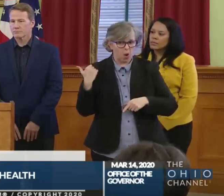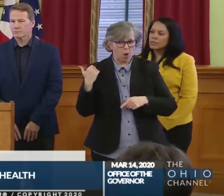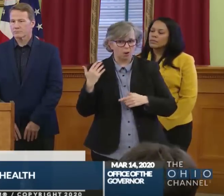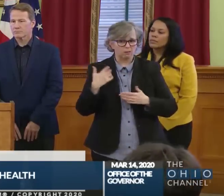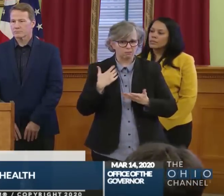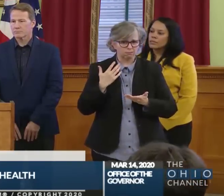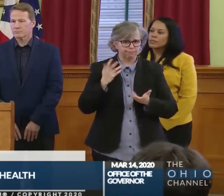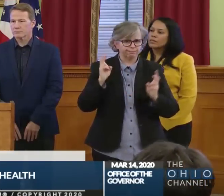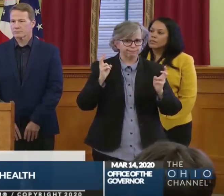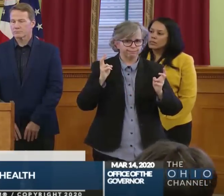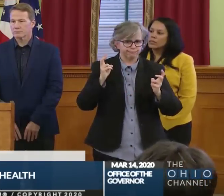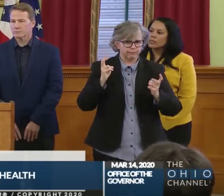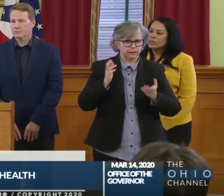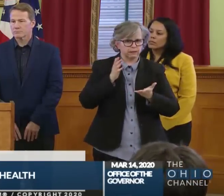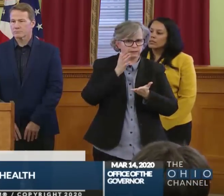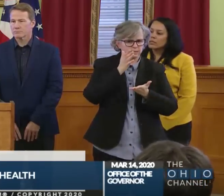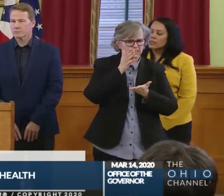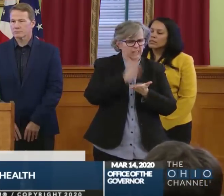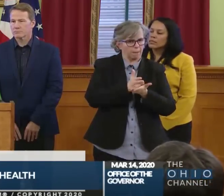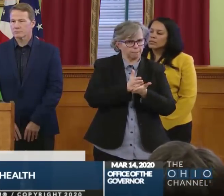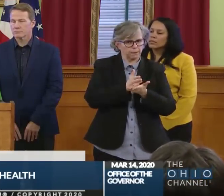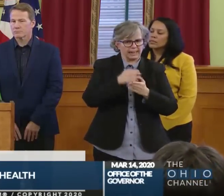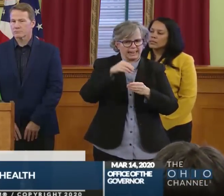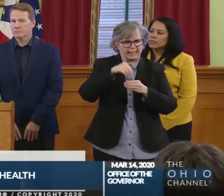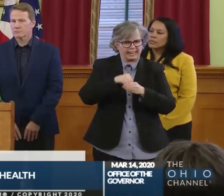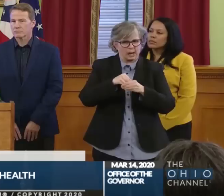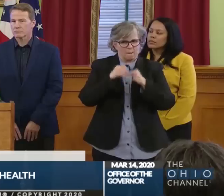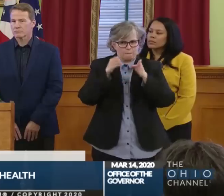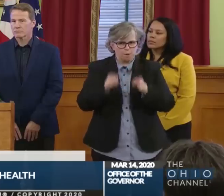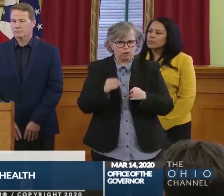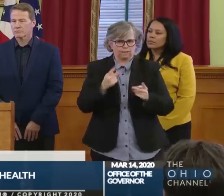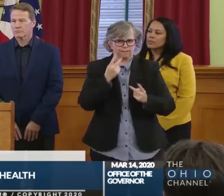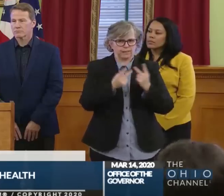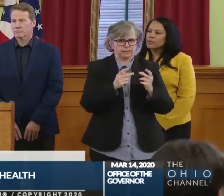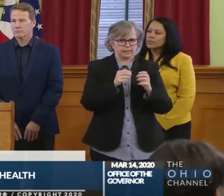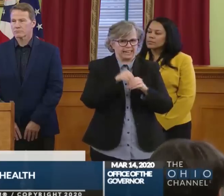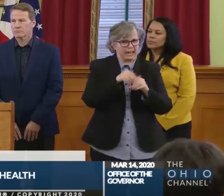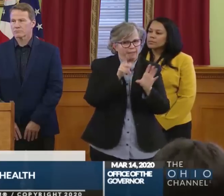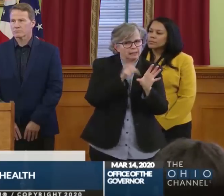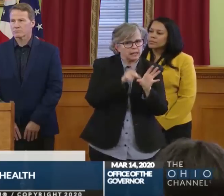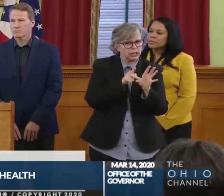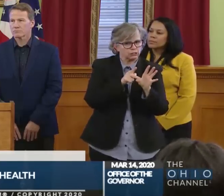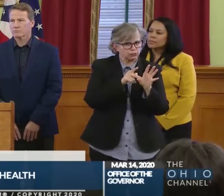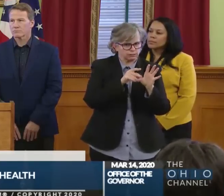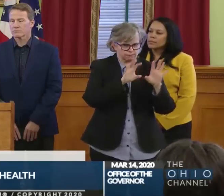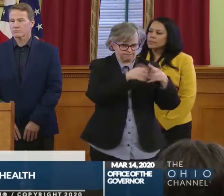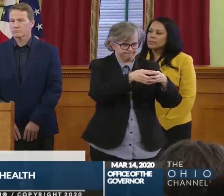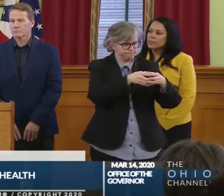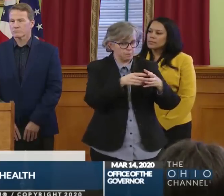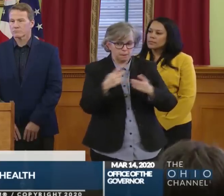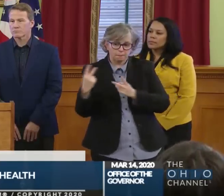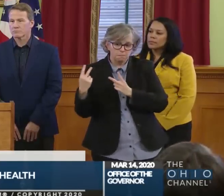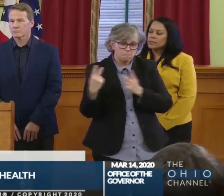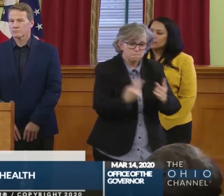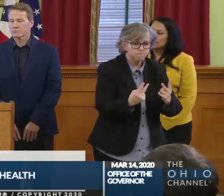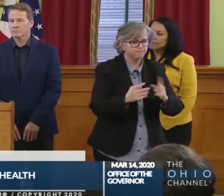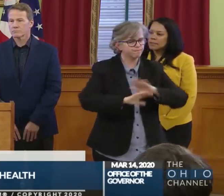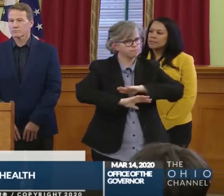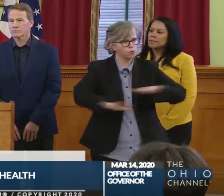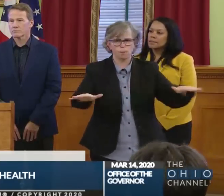psychiatric hospitals that we operate at the state level. We've made every effort to ensure that there's continued telephone contact